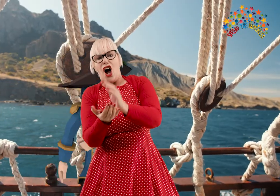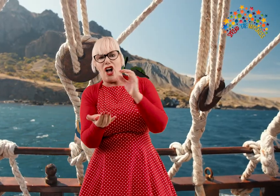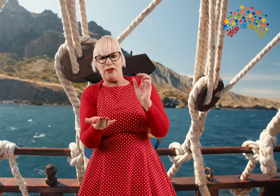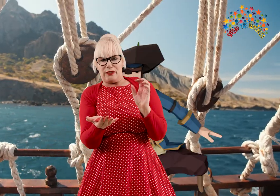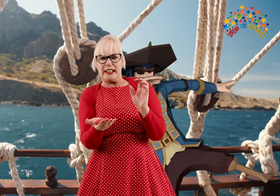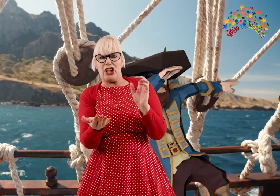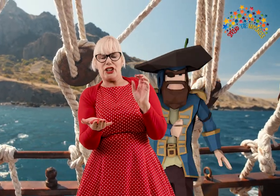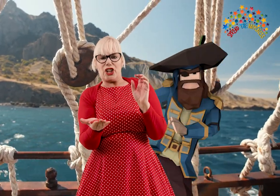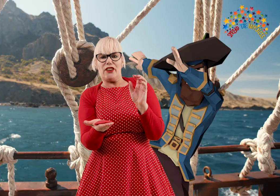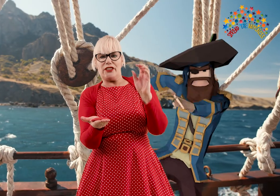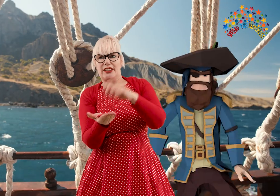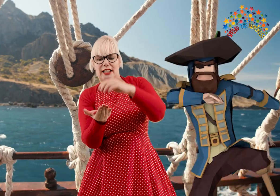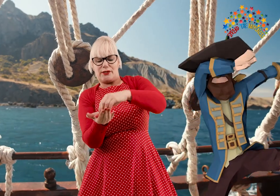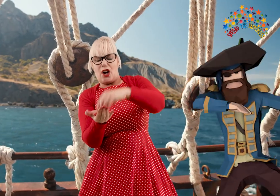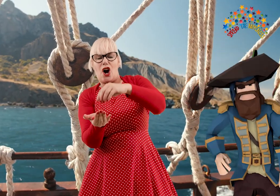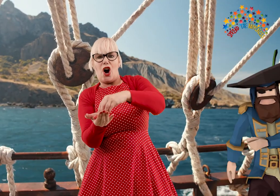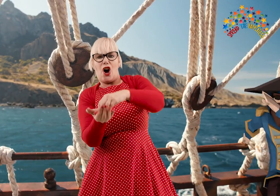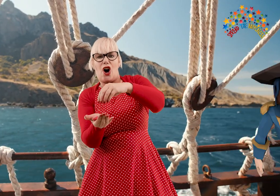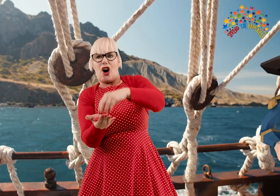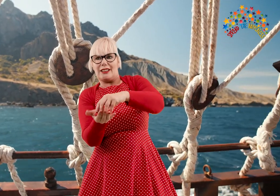All fingers on the dance floor!